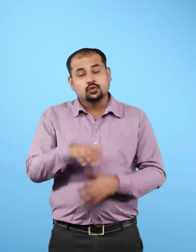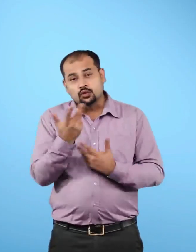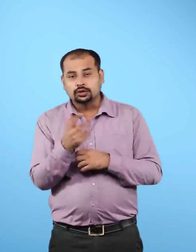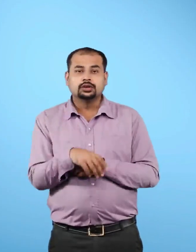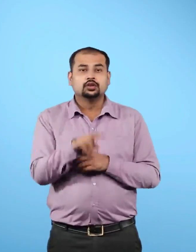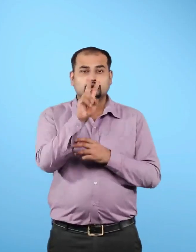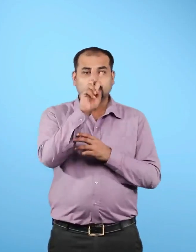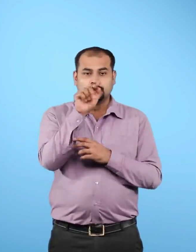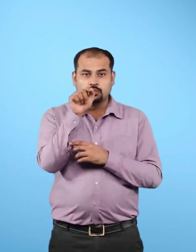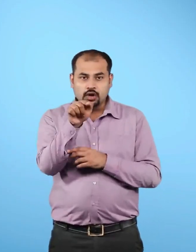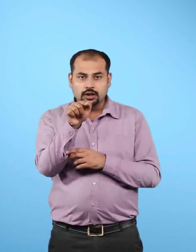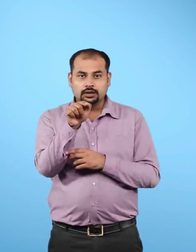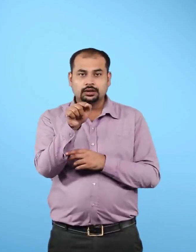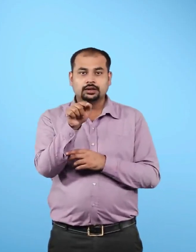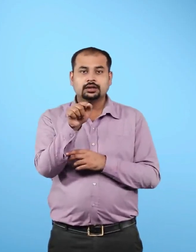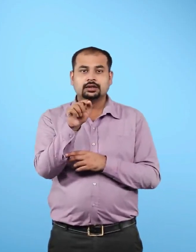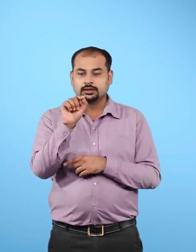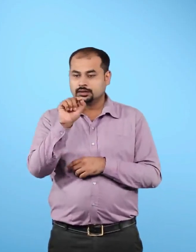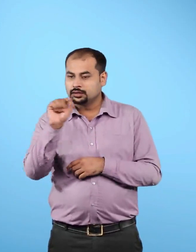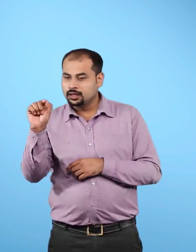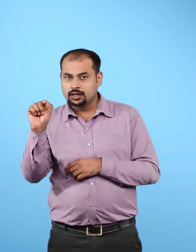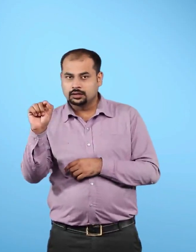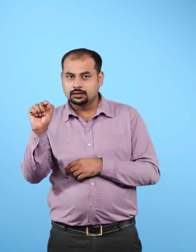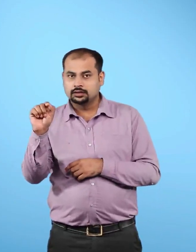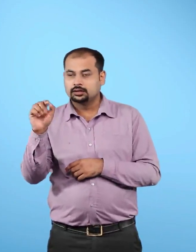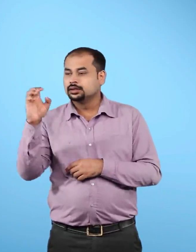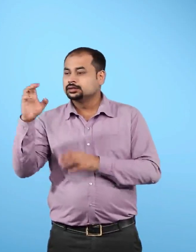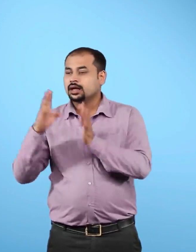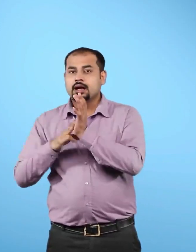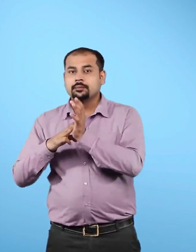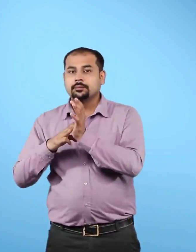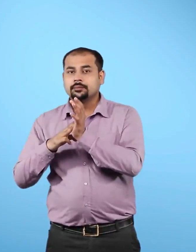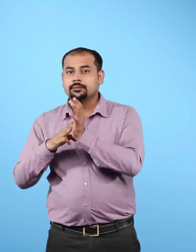or 2 point dash centimeters.